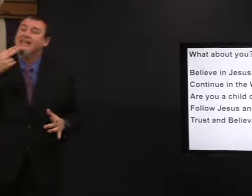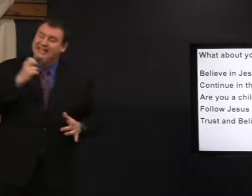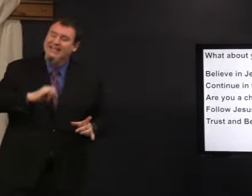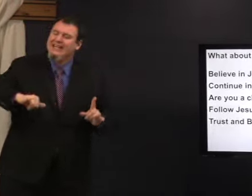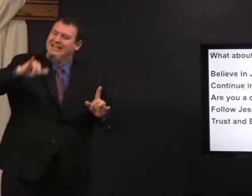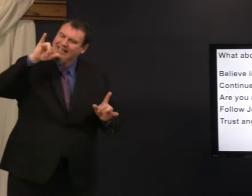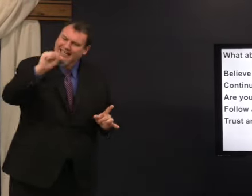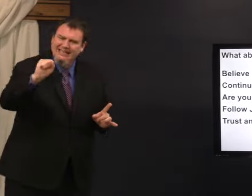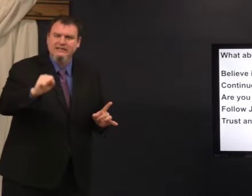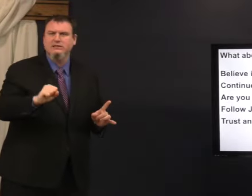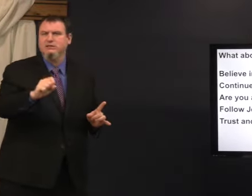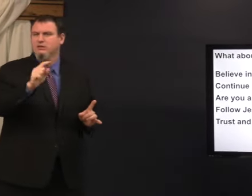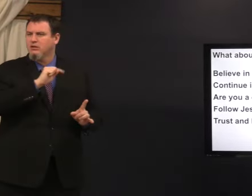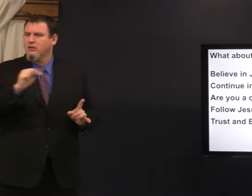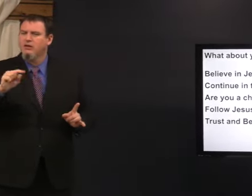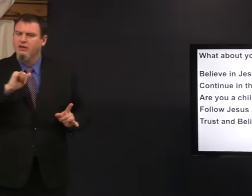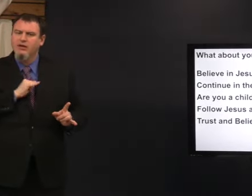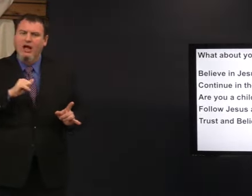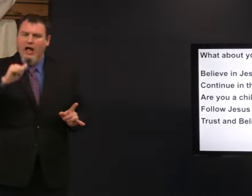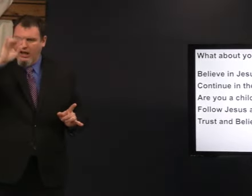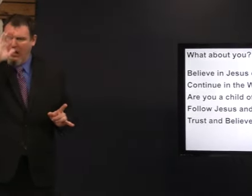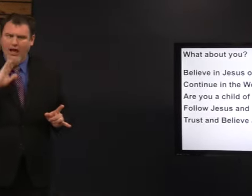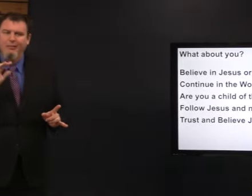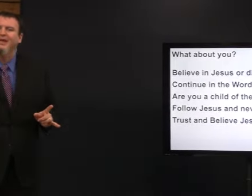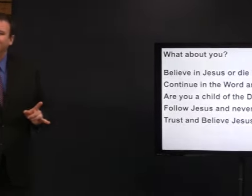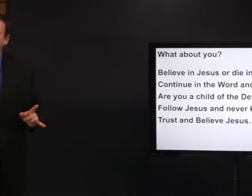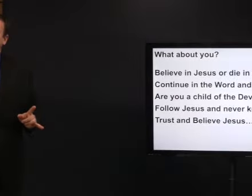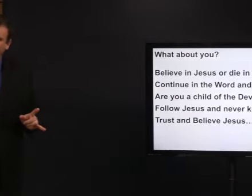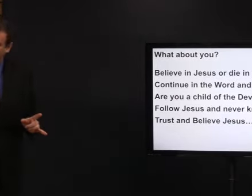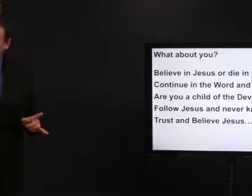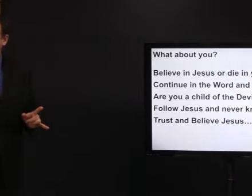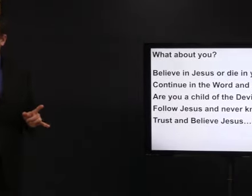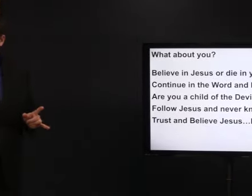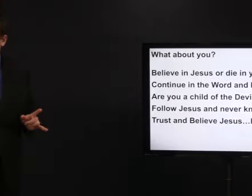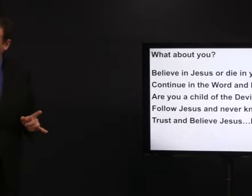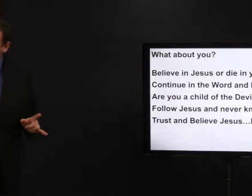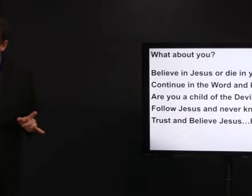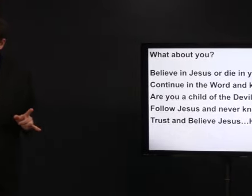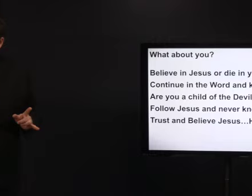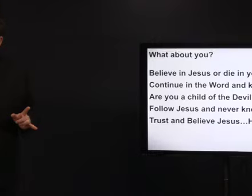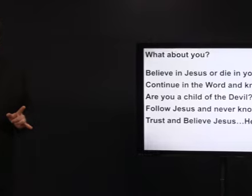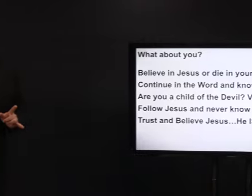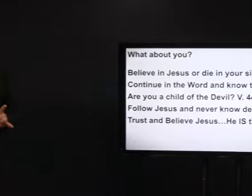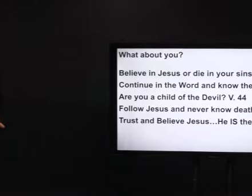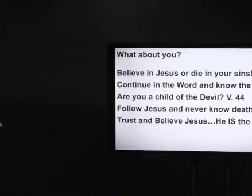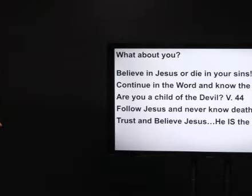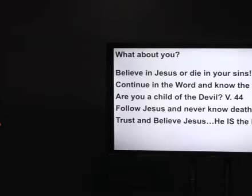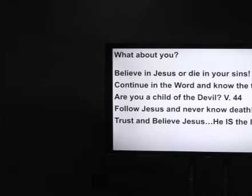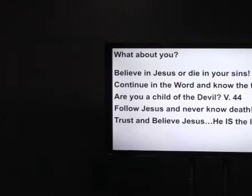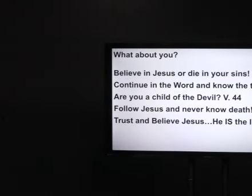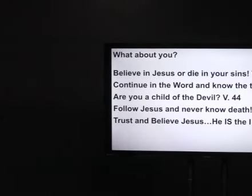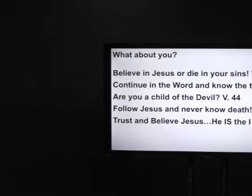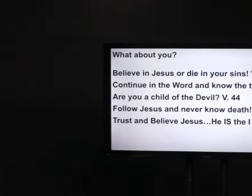Jesus. He is the I Am. He is Yahweh.